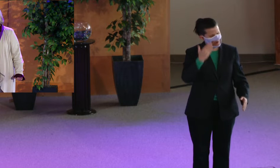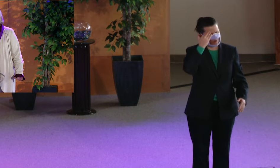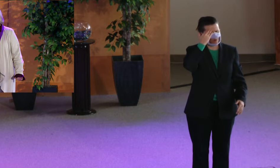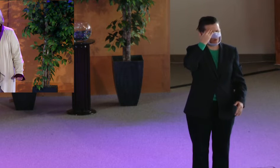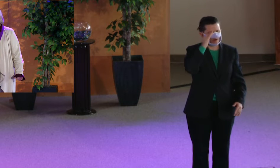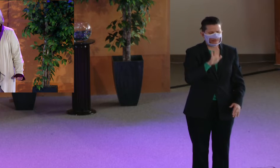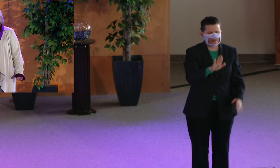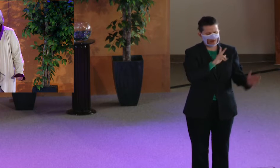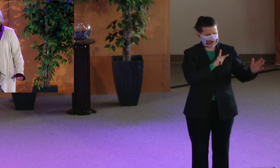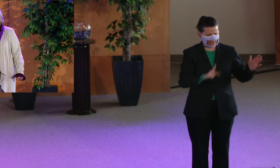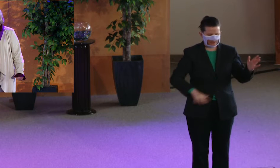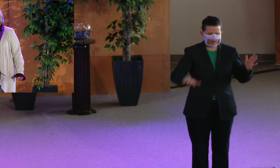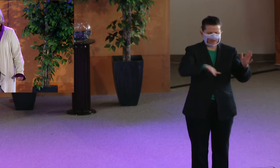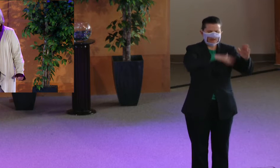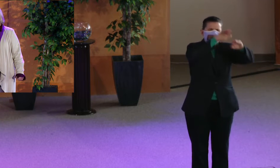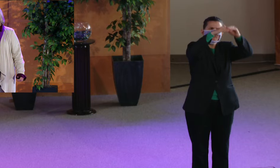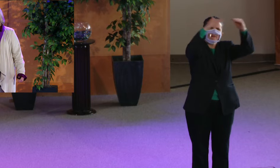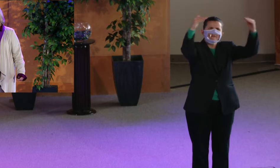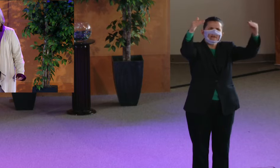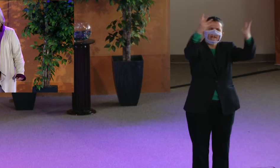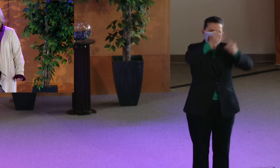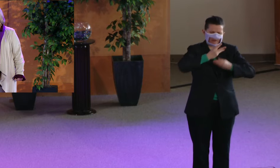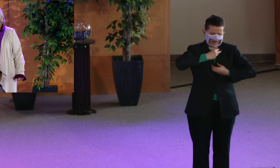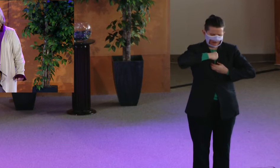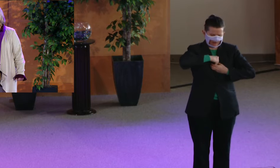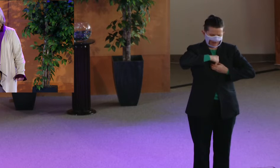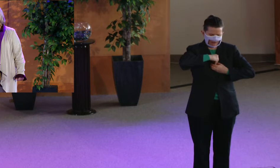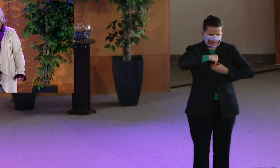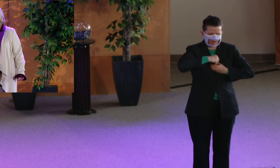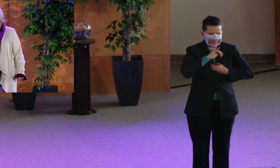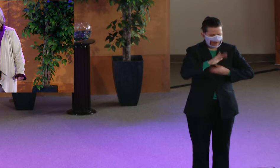where those qualities live and are vital.